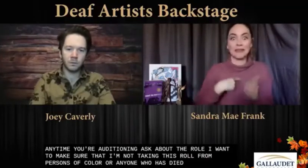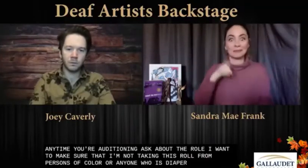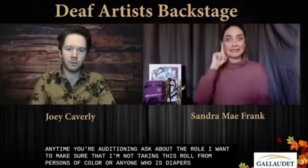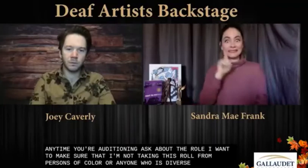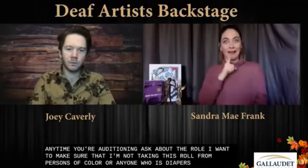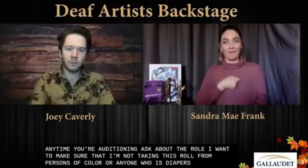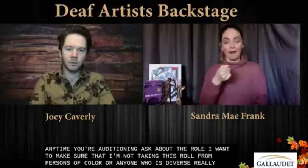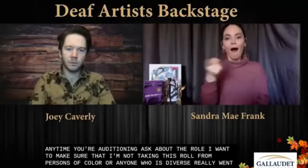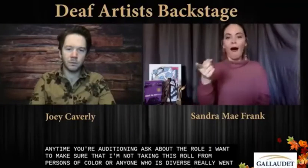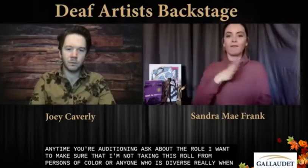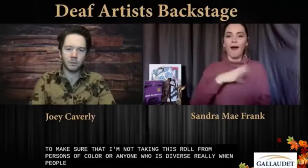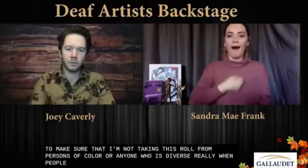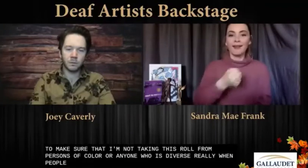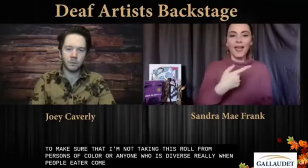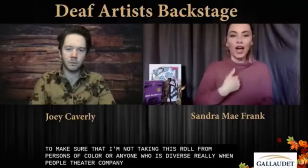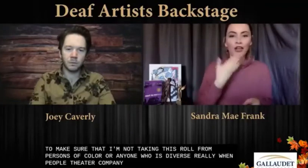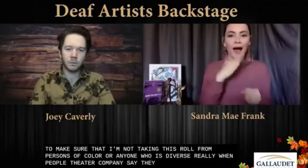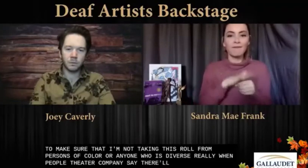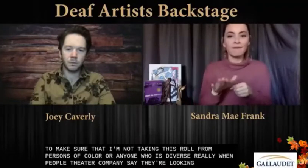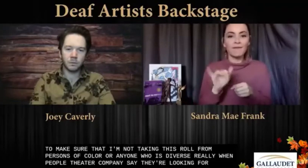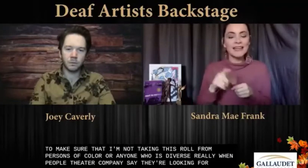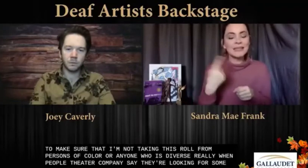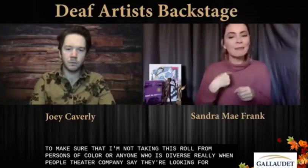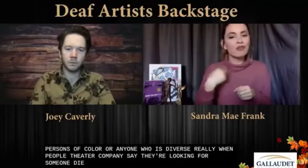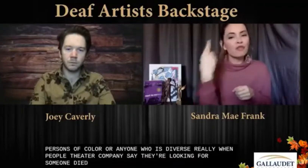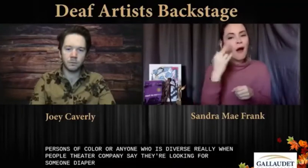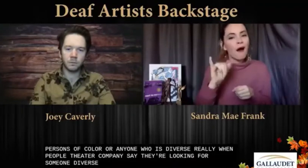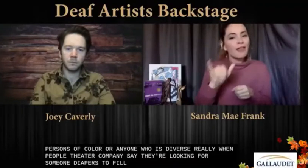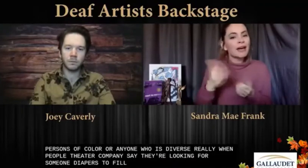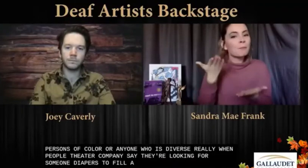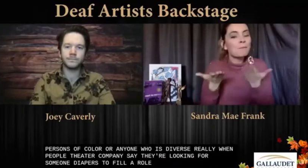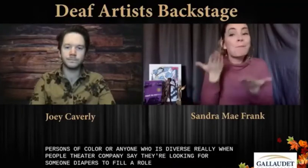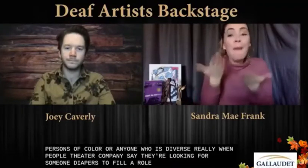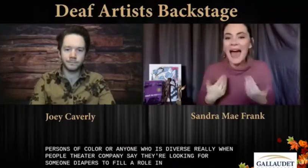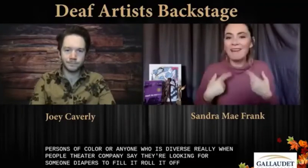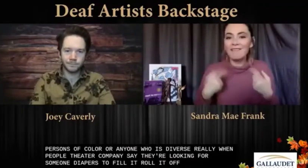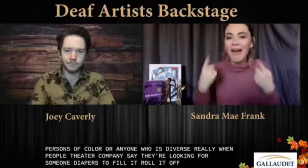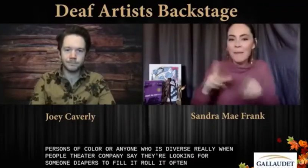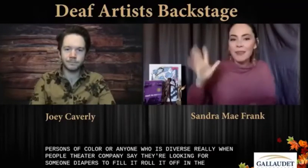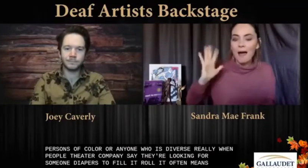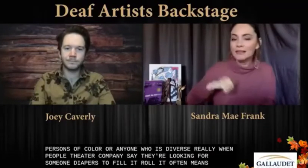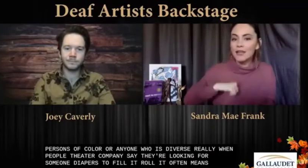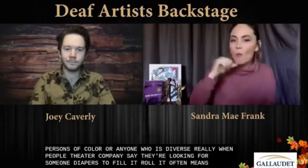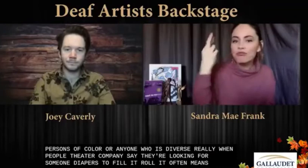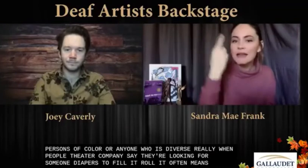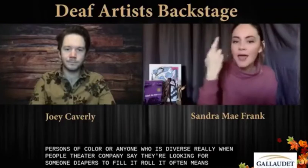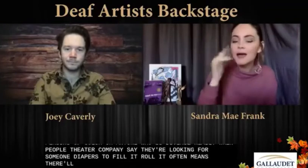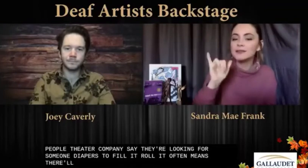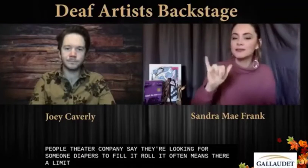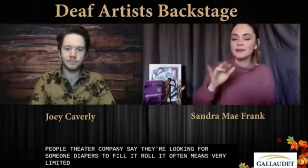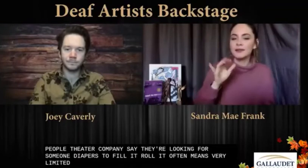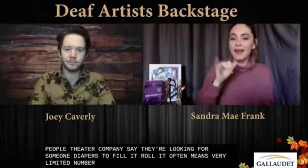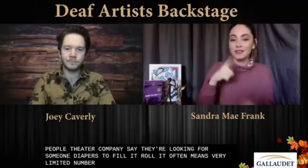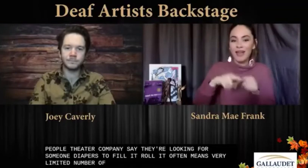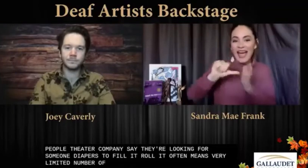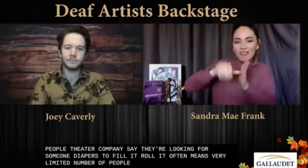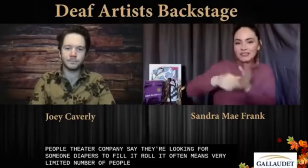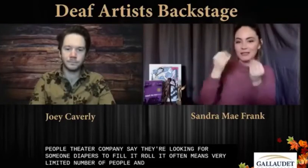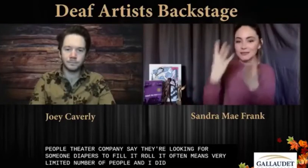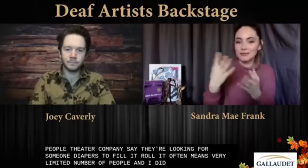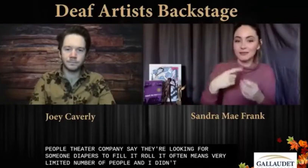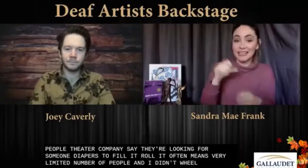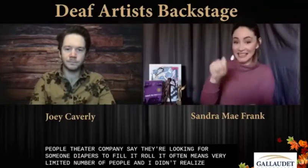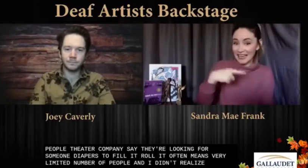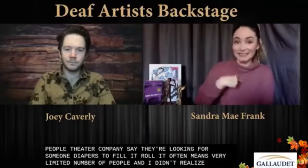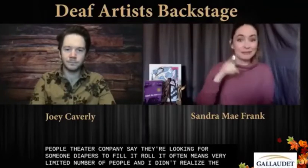diverse really when people theater companies say they're looking for someone diverse to fill a role it often means a very limited number of people and I